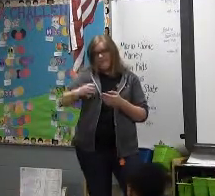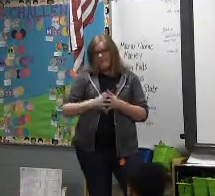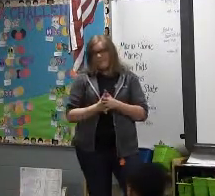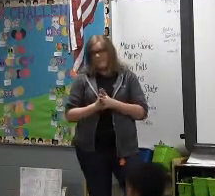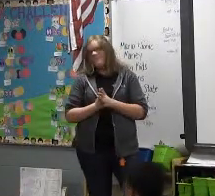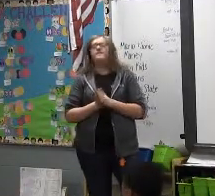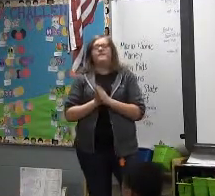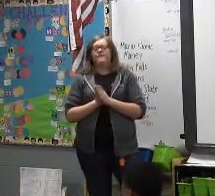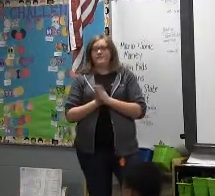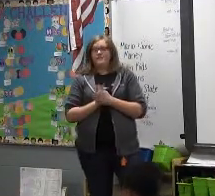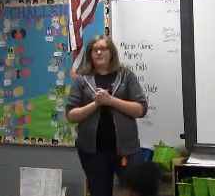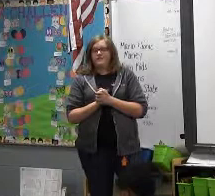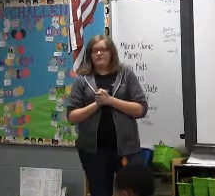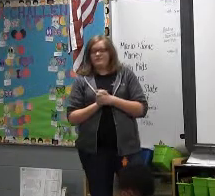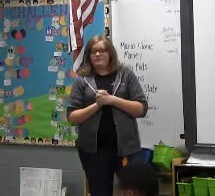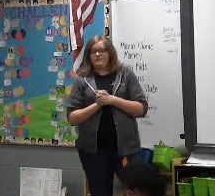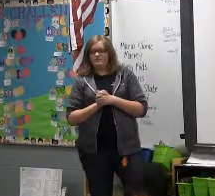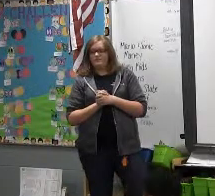Yeah.